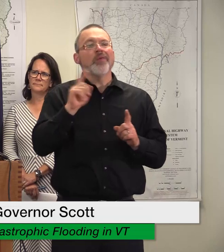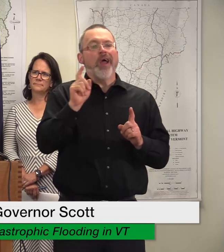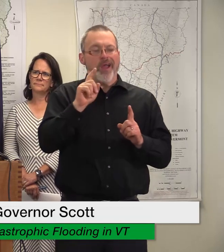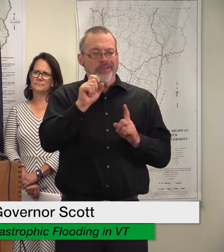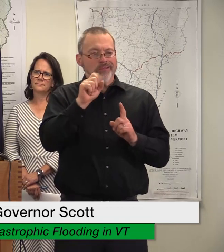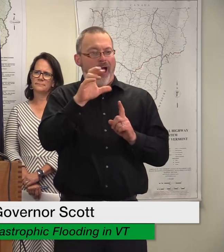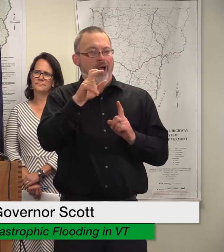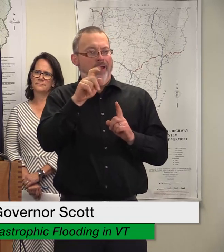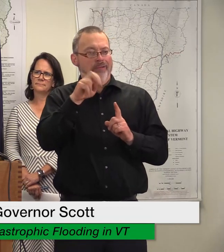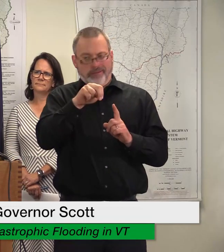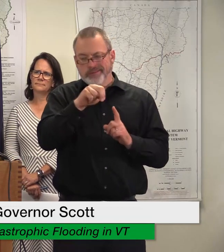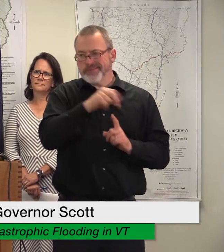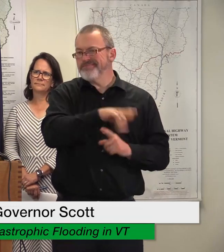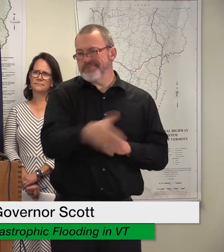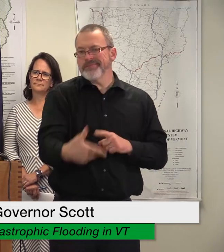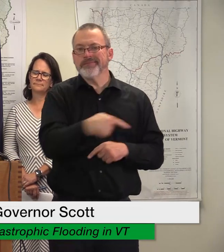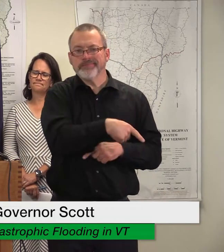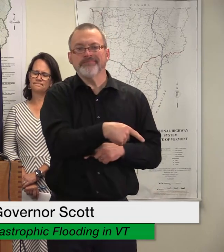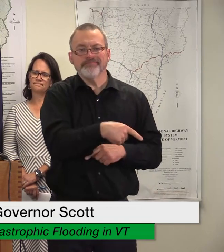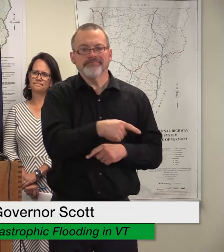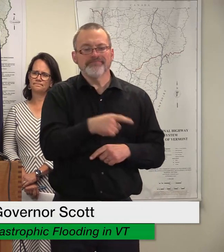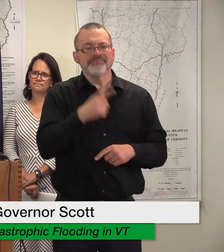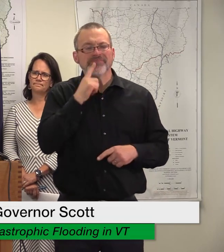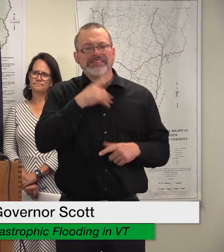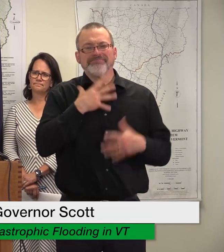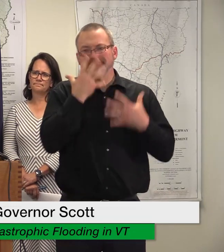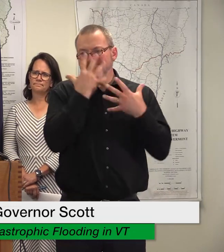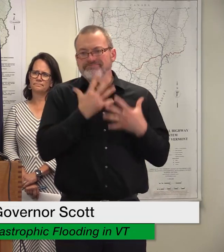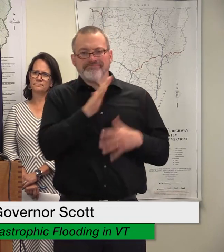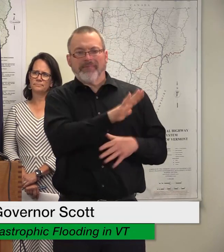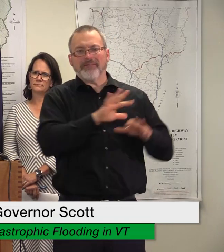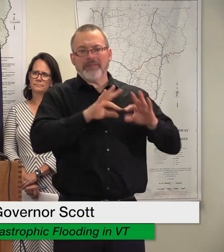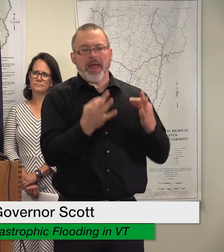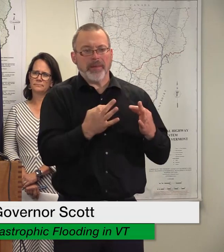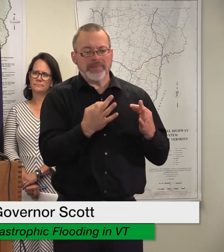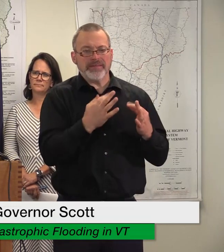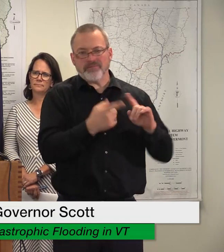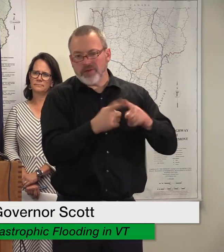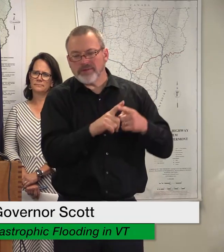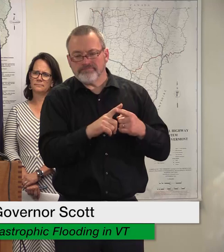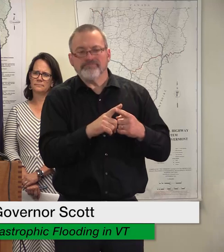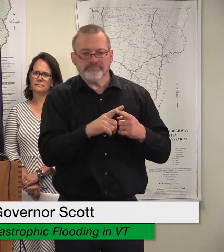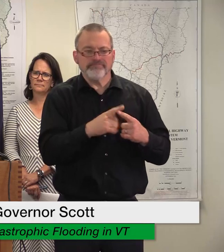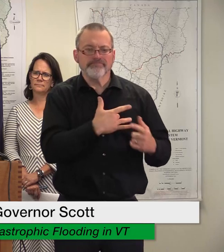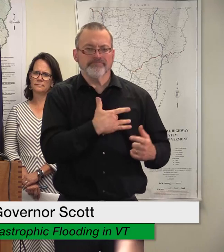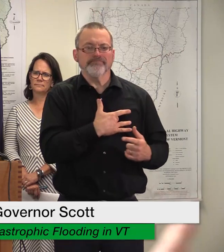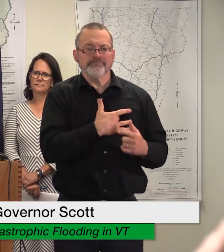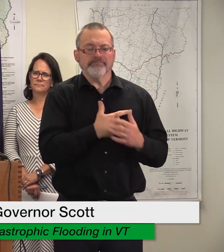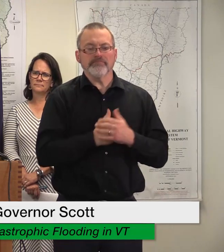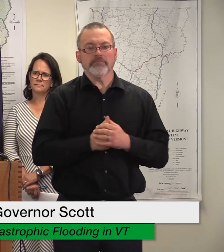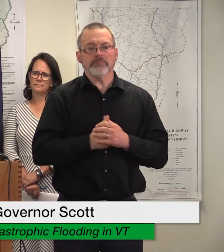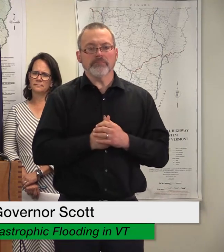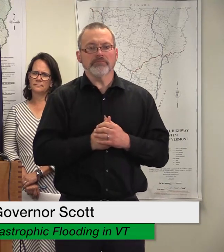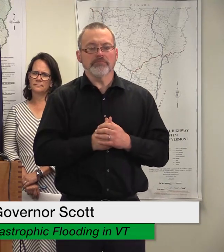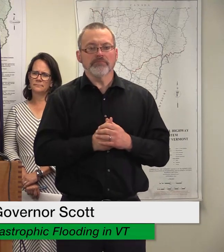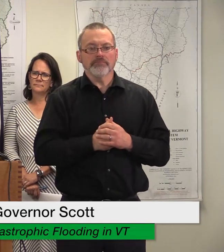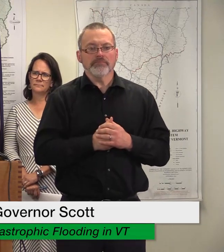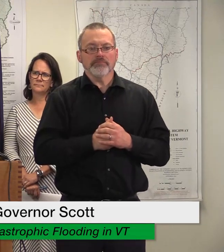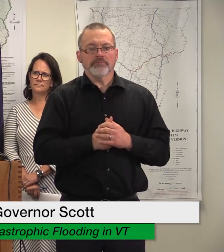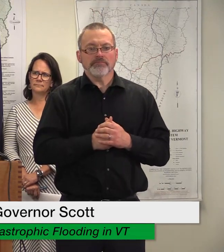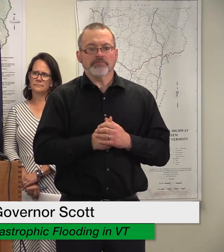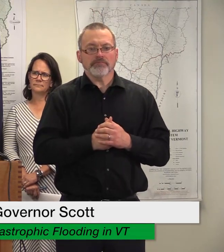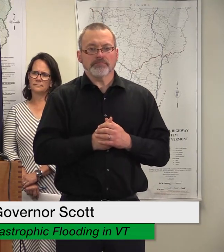Mr. Kirker's family and friends. I'd like to take a minute to talk about 211, specifically about Addison